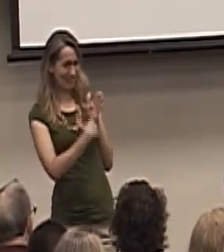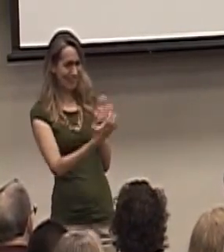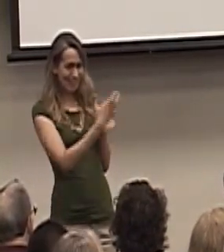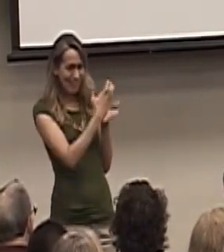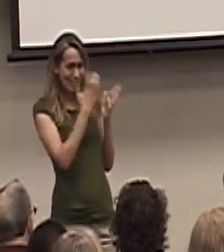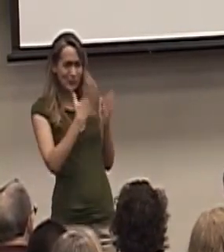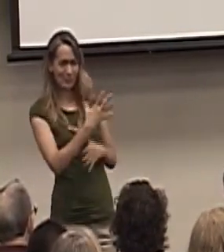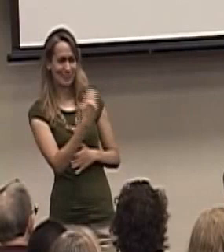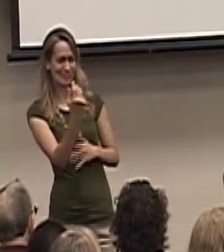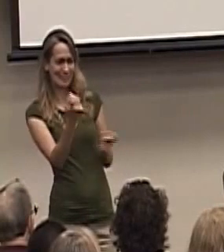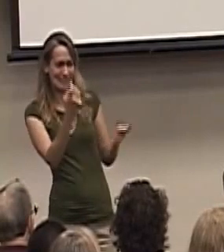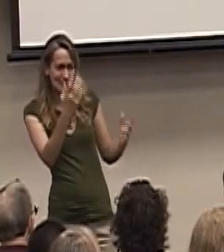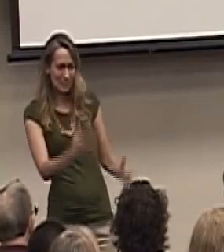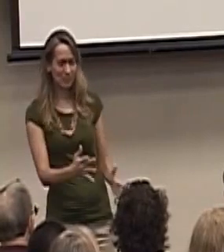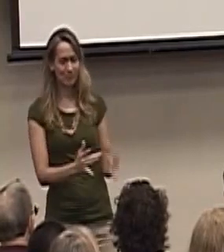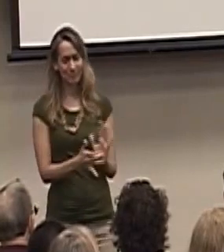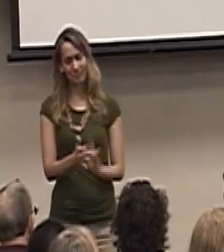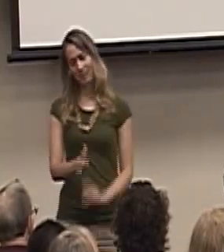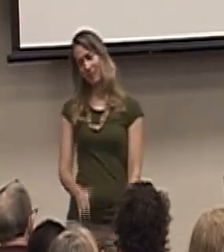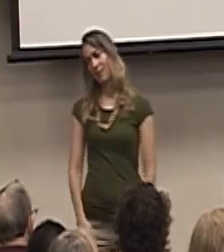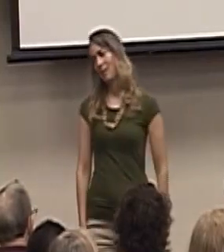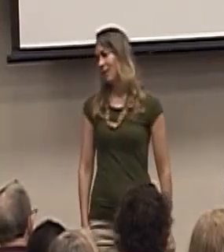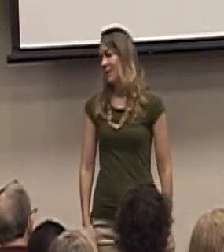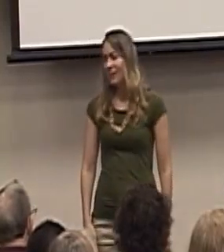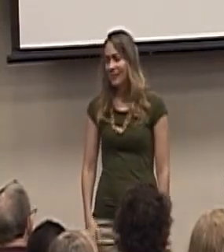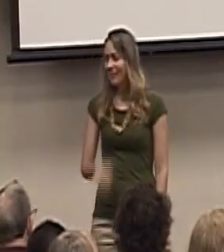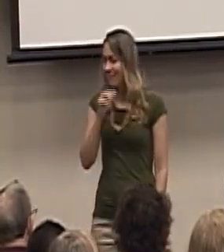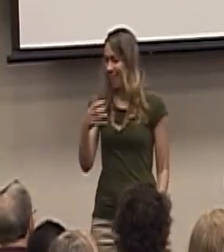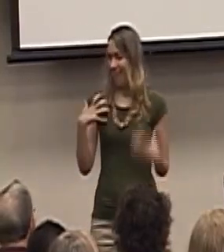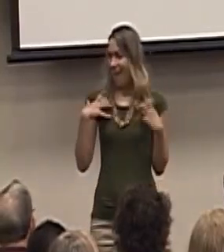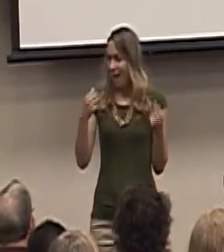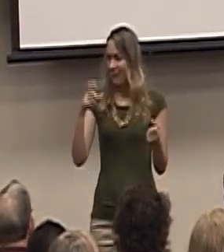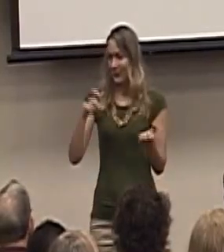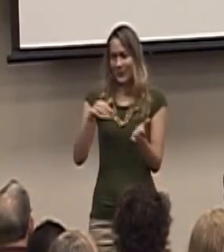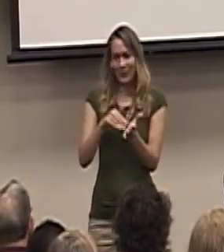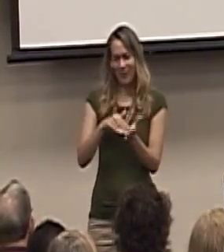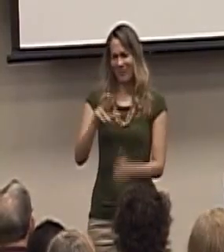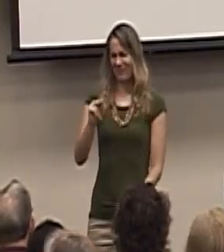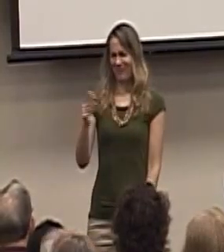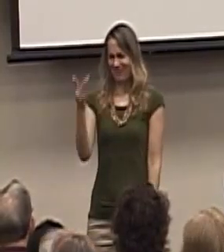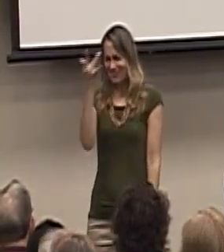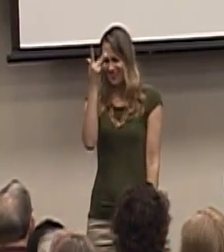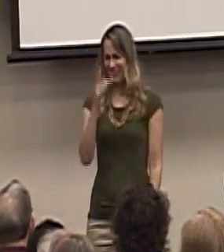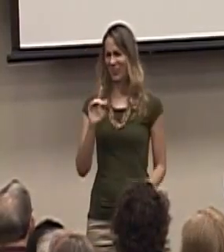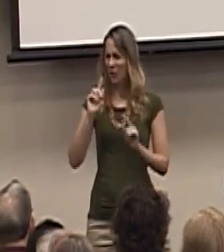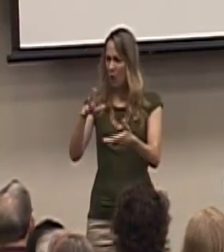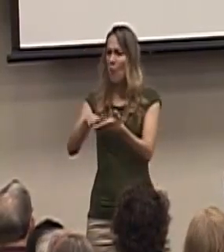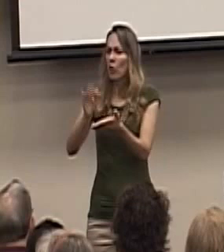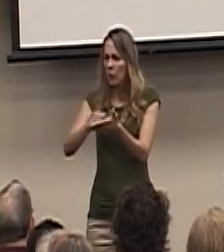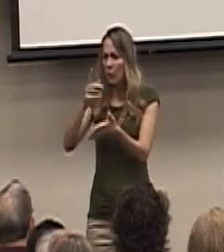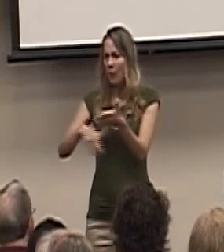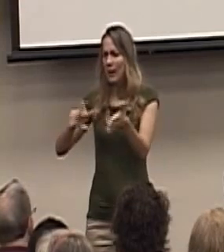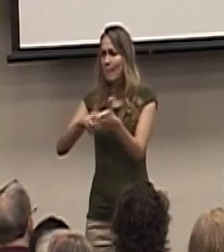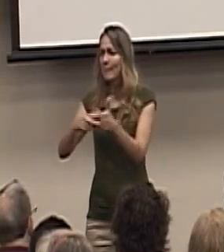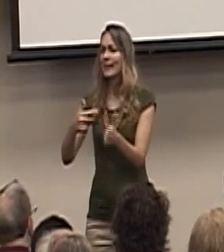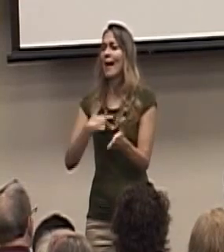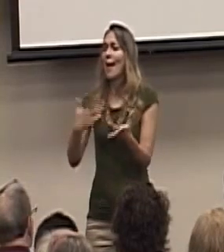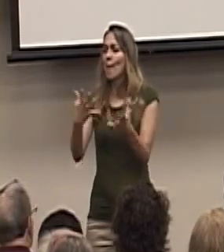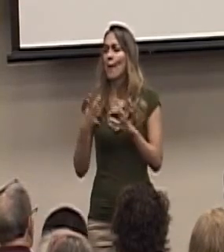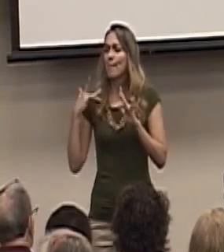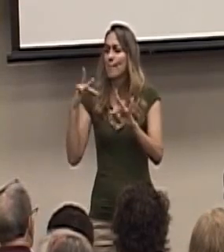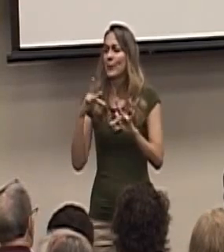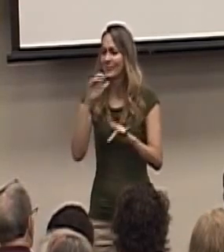On hearing this, Jesus said, "It's not the healthy who need a doctor, but the sick. But go and learn what this means. I desire mercy,